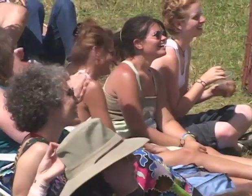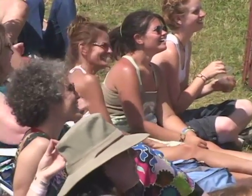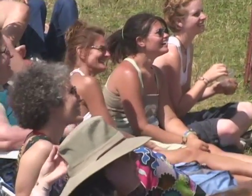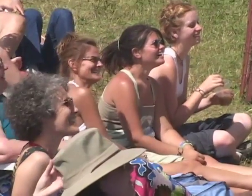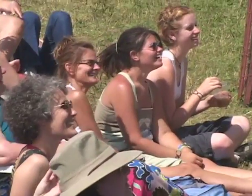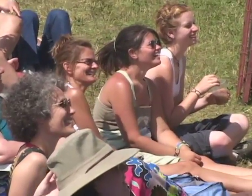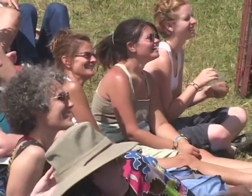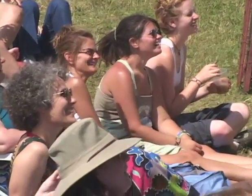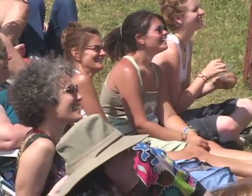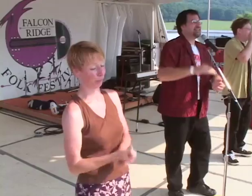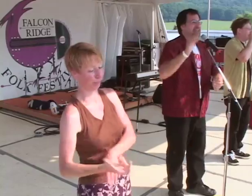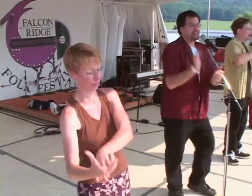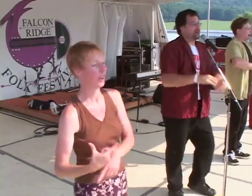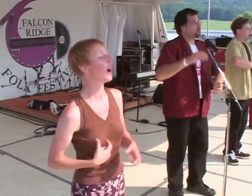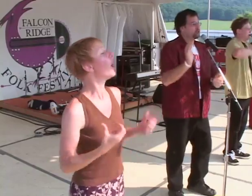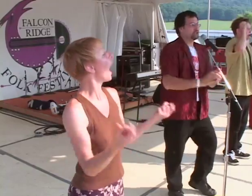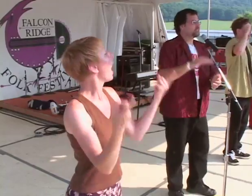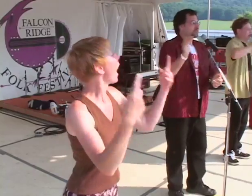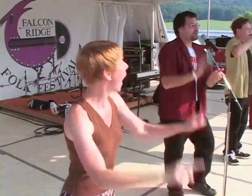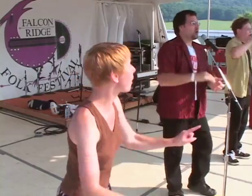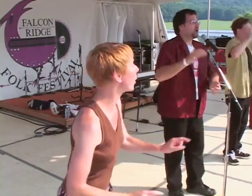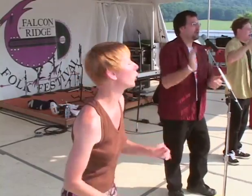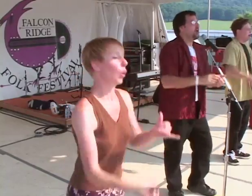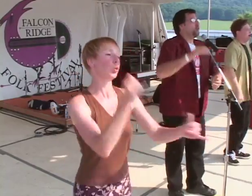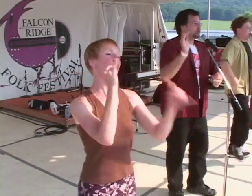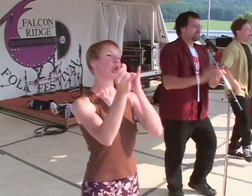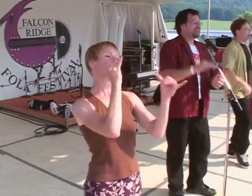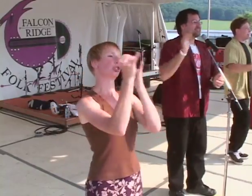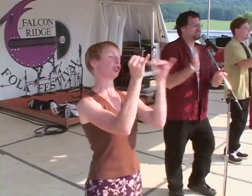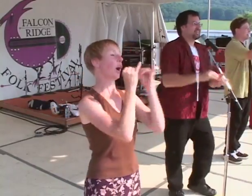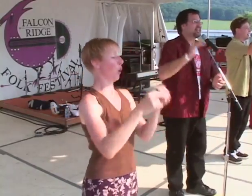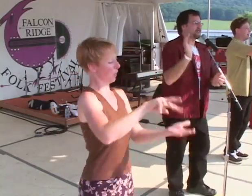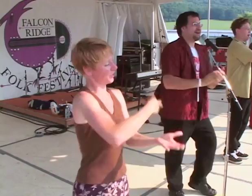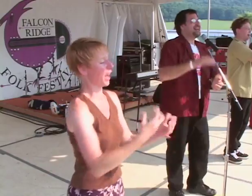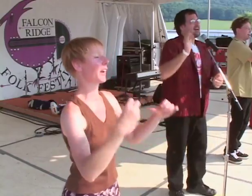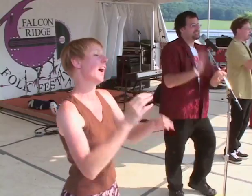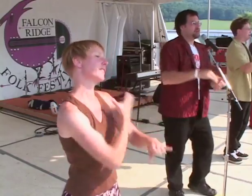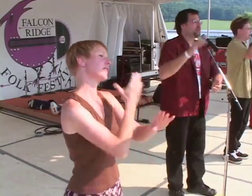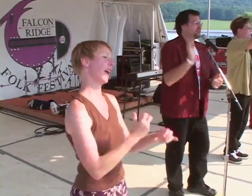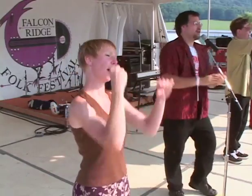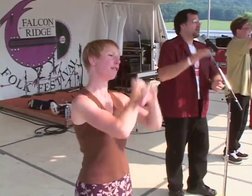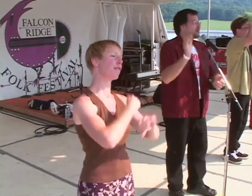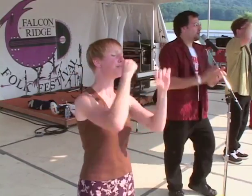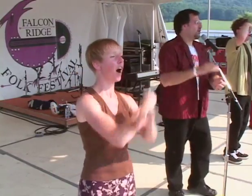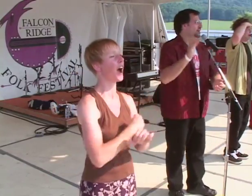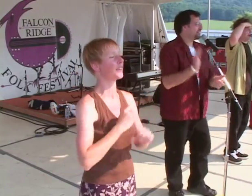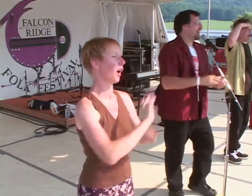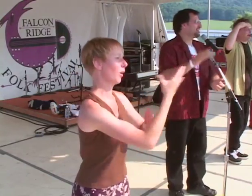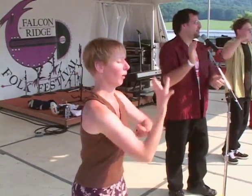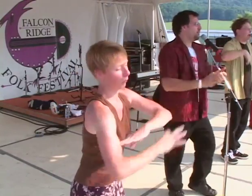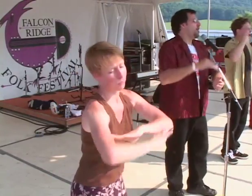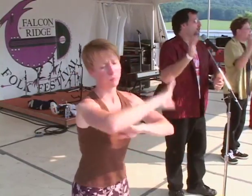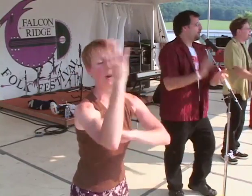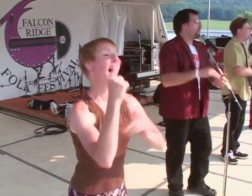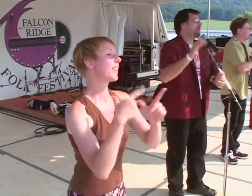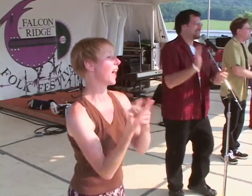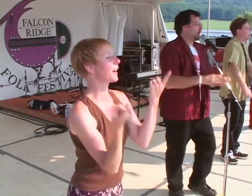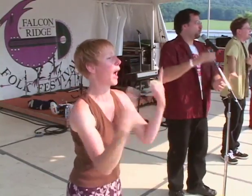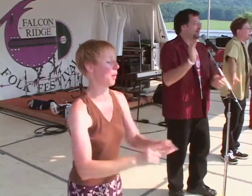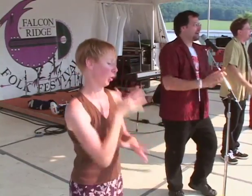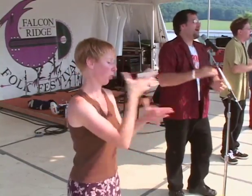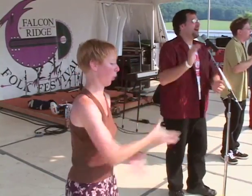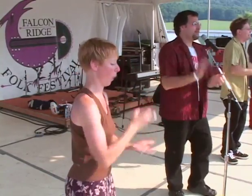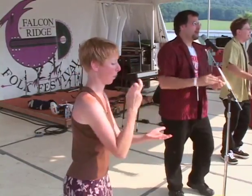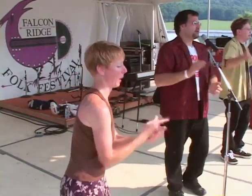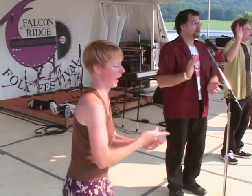We'll drink and drink and drink and drink, and then we'll drink some more and more. We'll dance and sing and fight until the early morning light. Then we'll throw up, pass